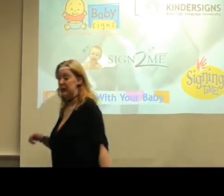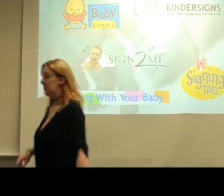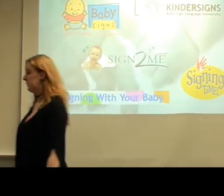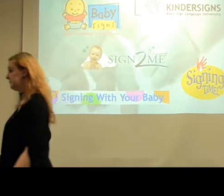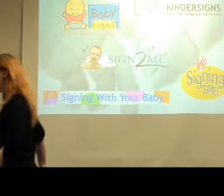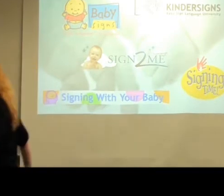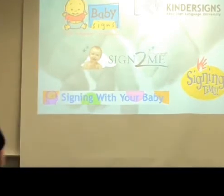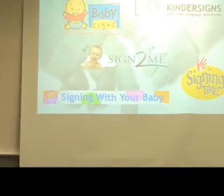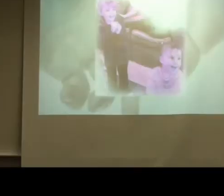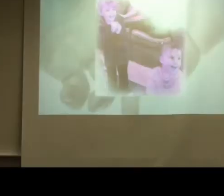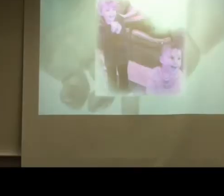available.